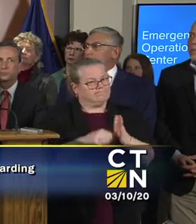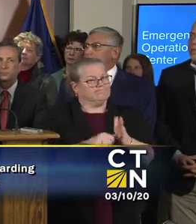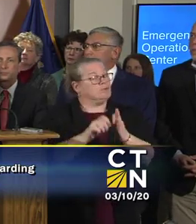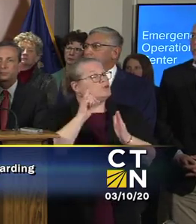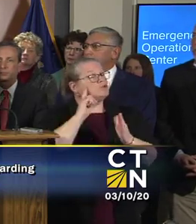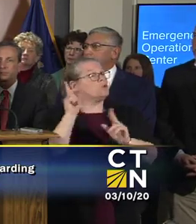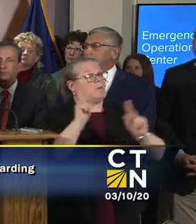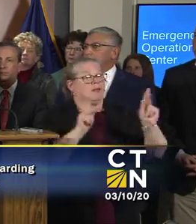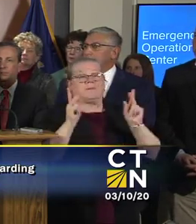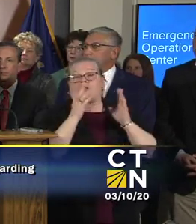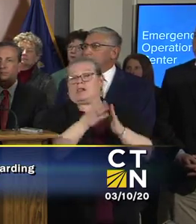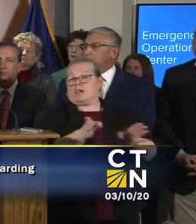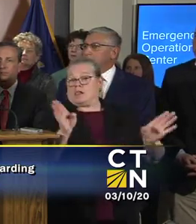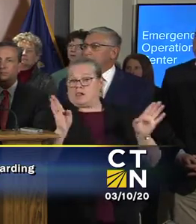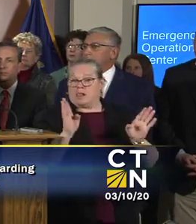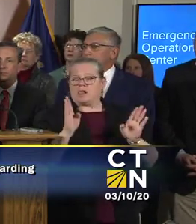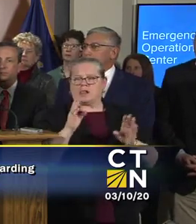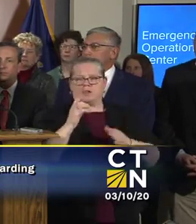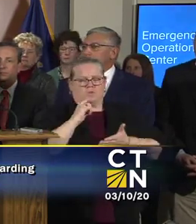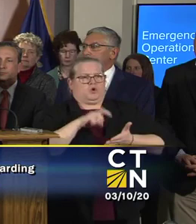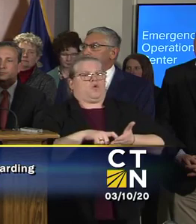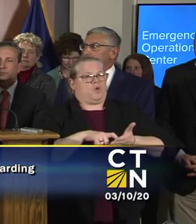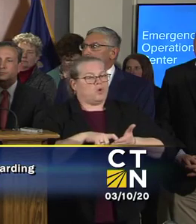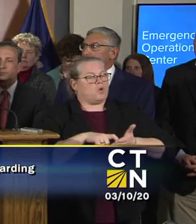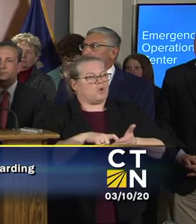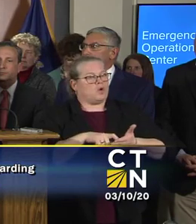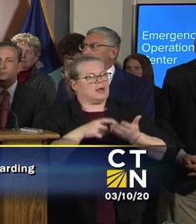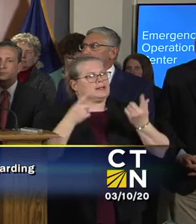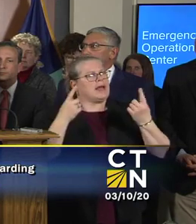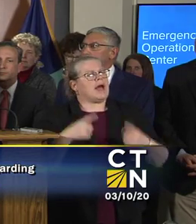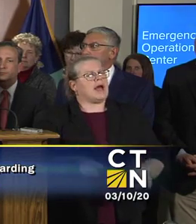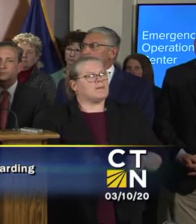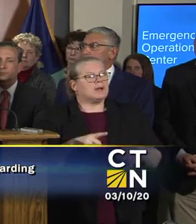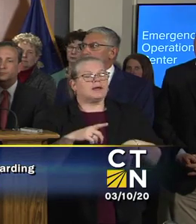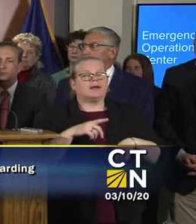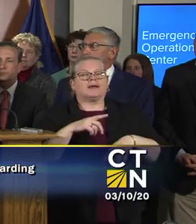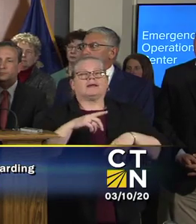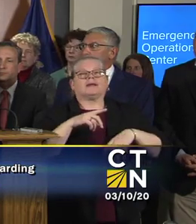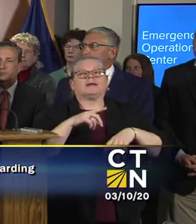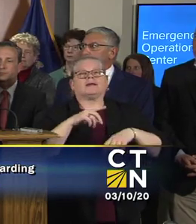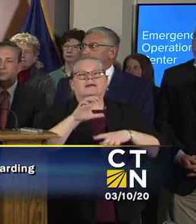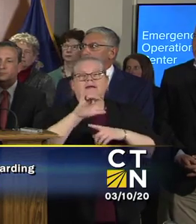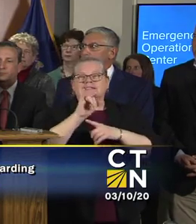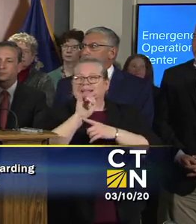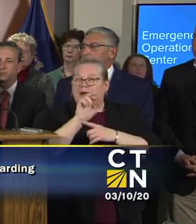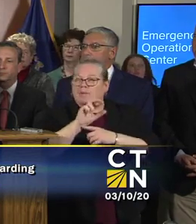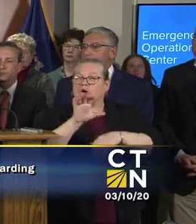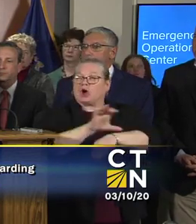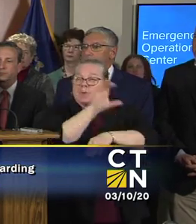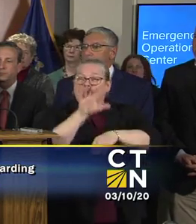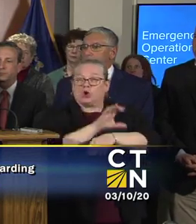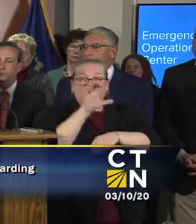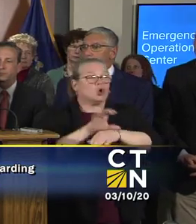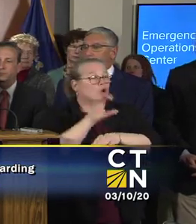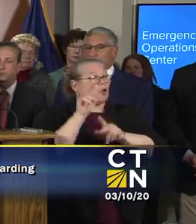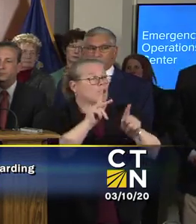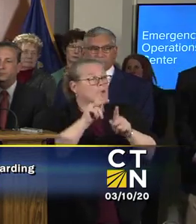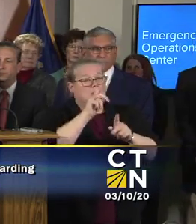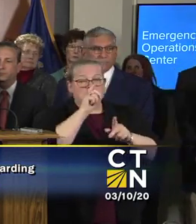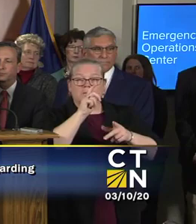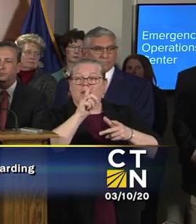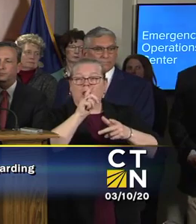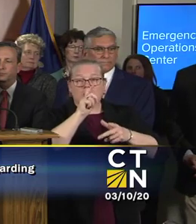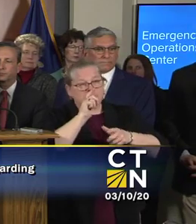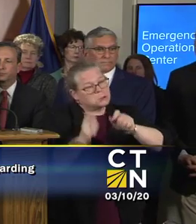public. We are seeing an uptick in phishing attacks, so we're on cybersecurity here briefly. Unfortunately, at times